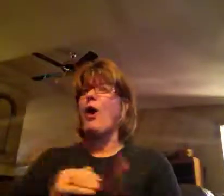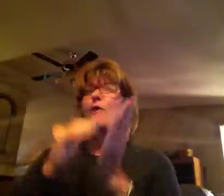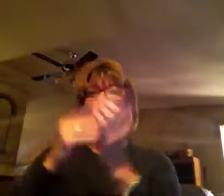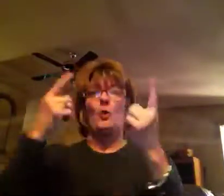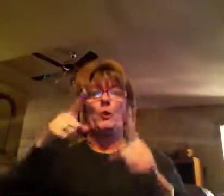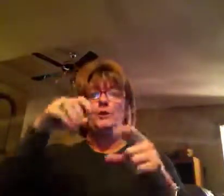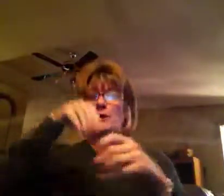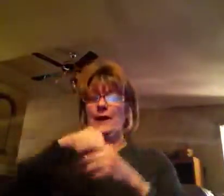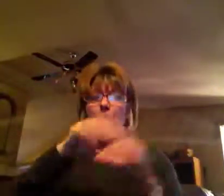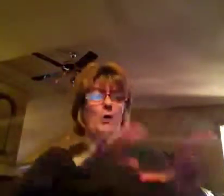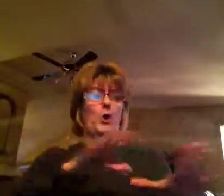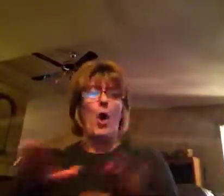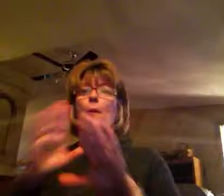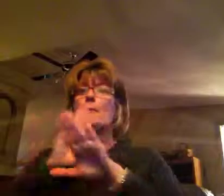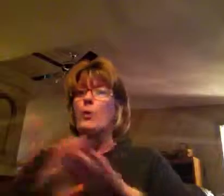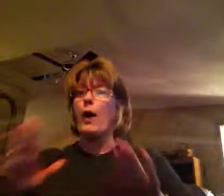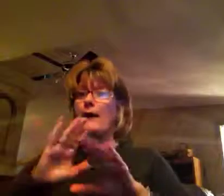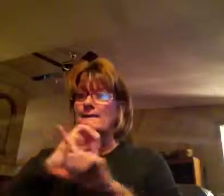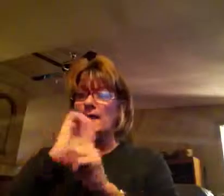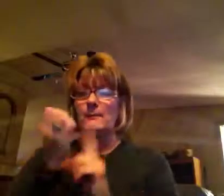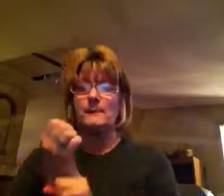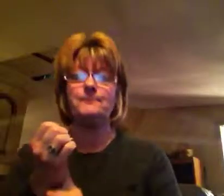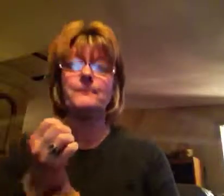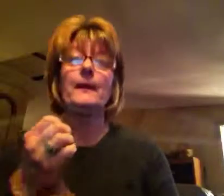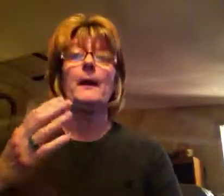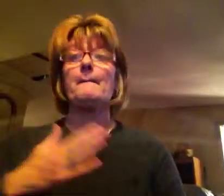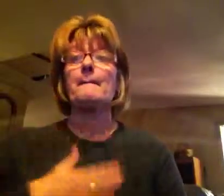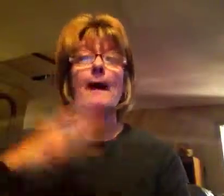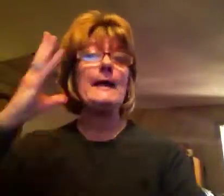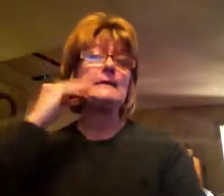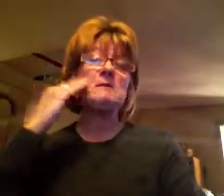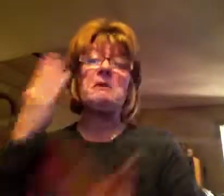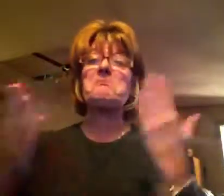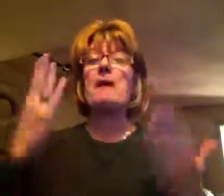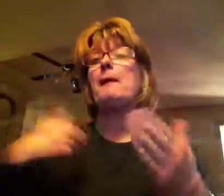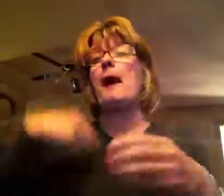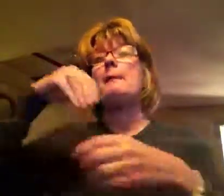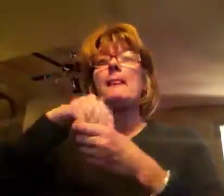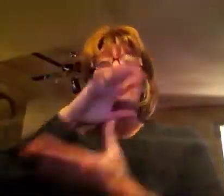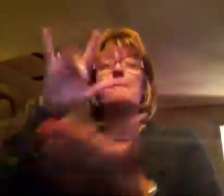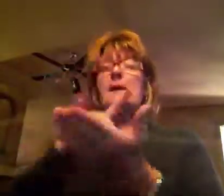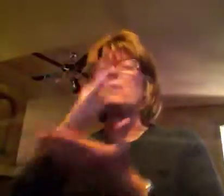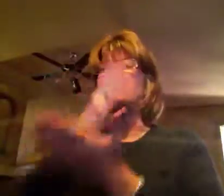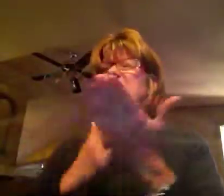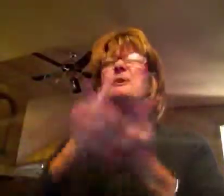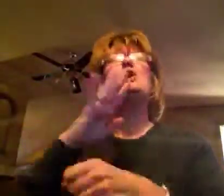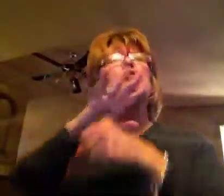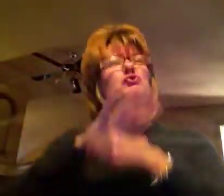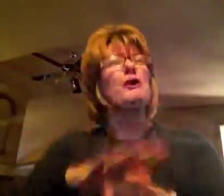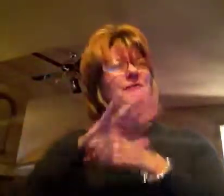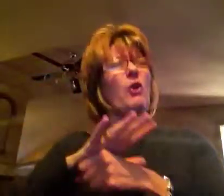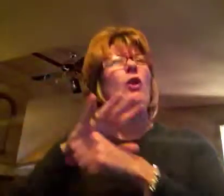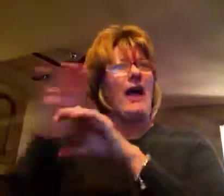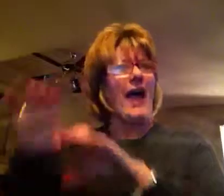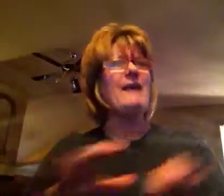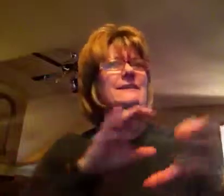environment. Now, in my experience, I'd usually be in the middle of some arbitrary, moderately stressful activity. And phone calls at work